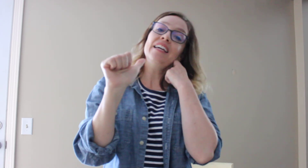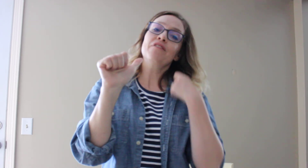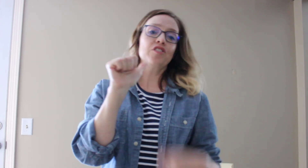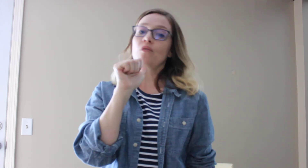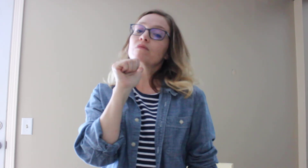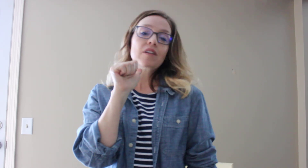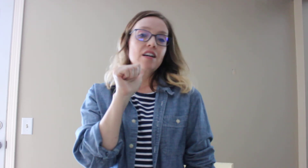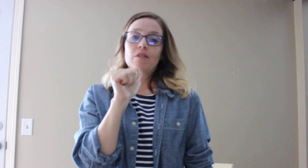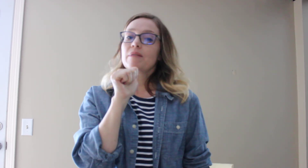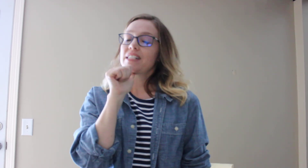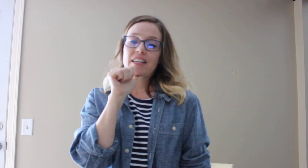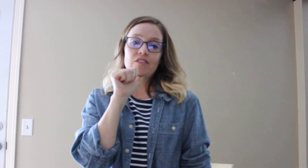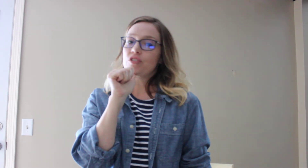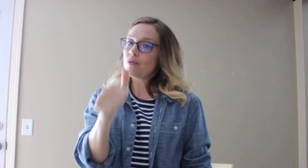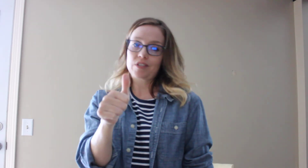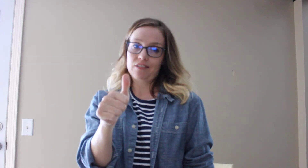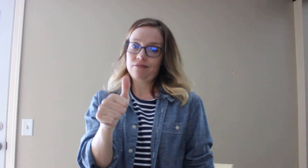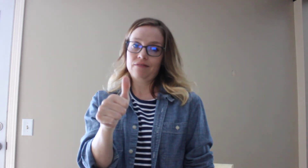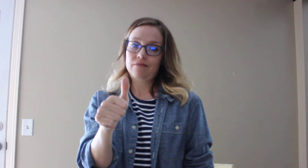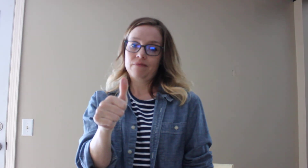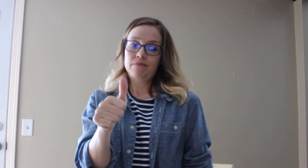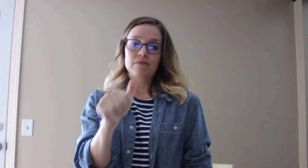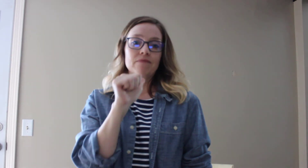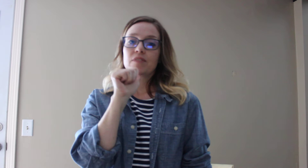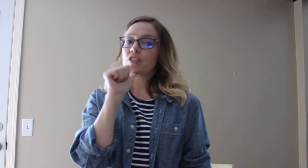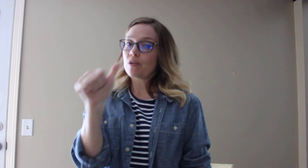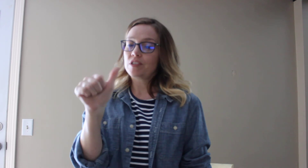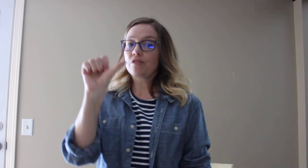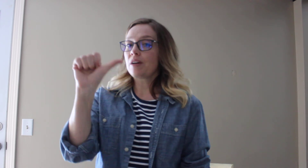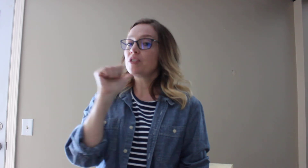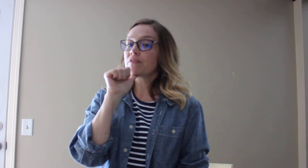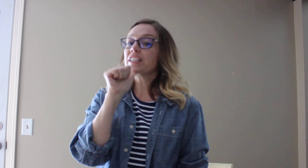for don't, we say don't. Don't. Your thumb just flicks out